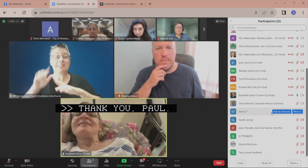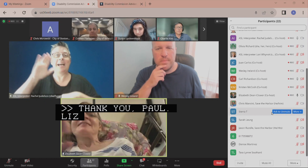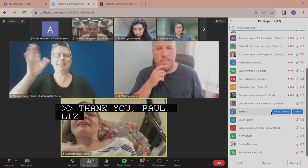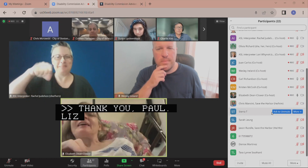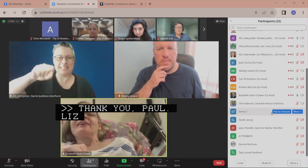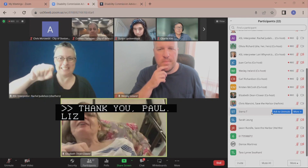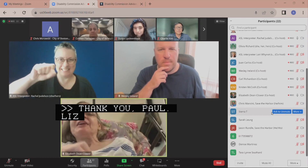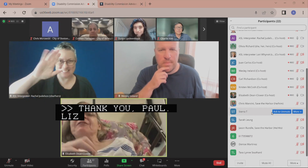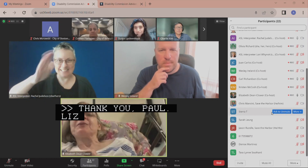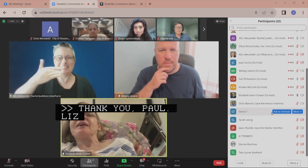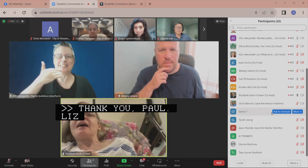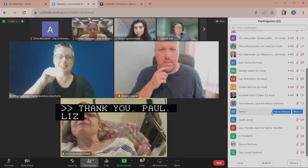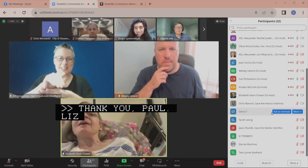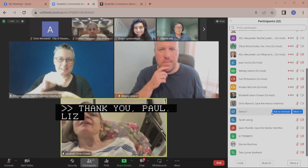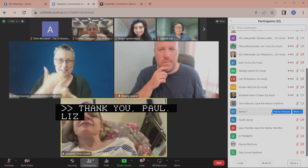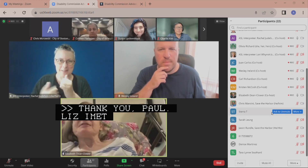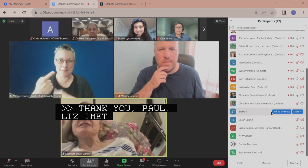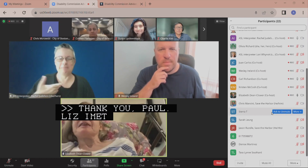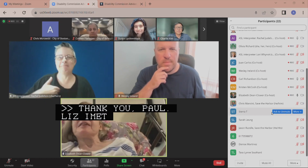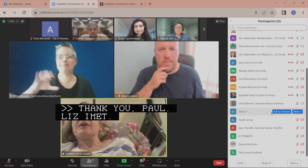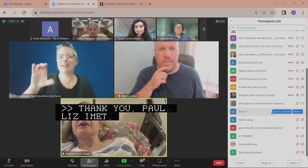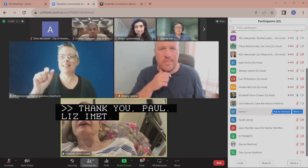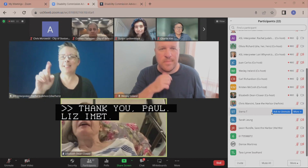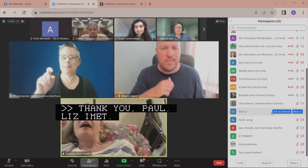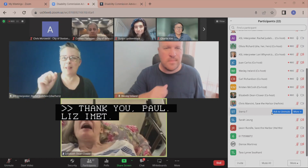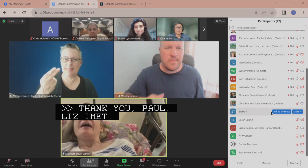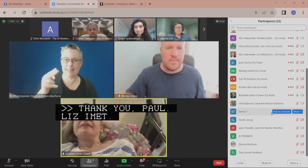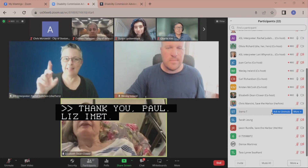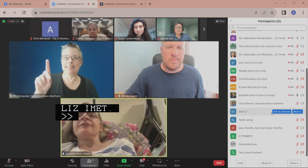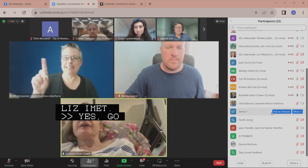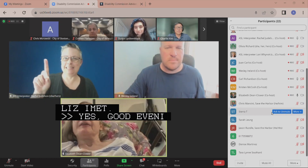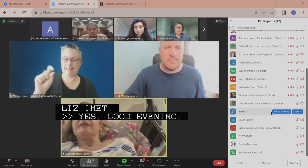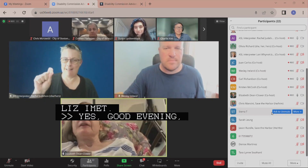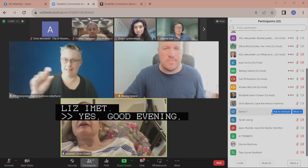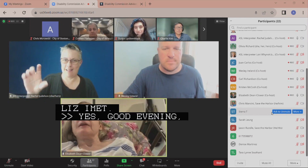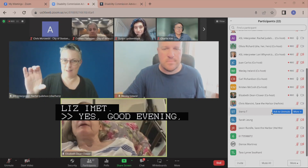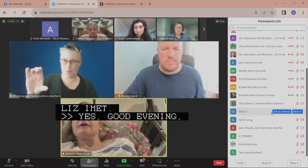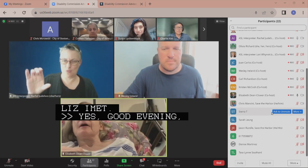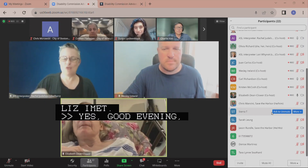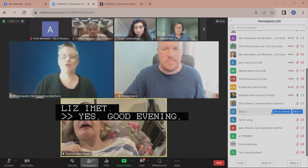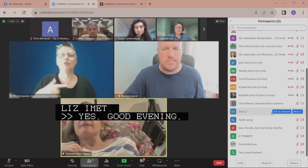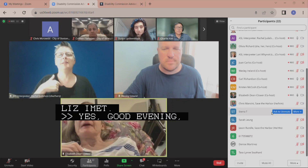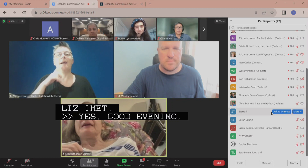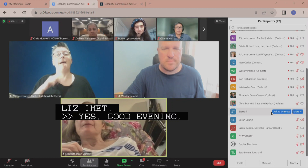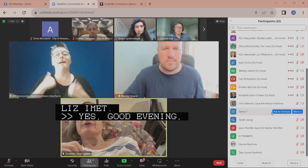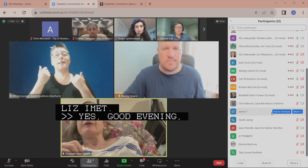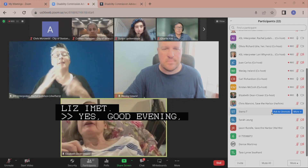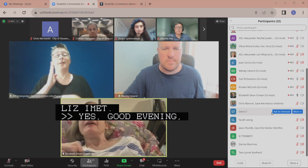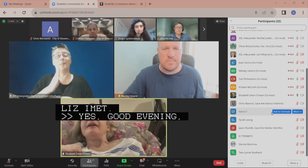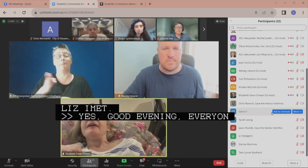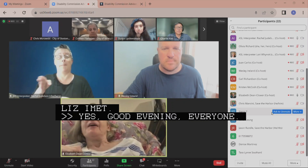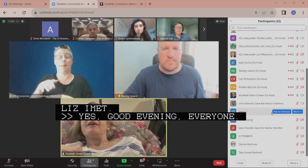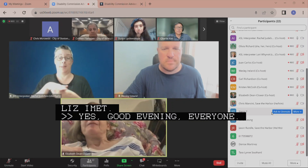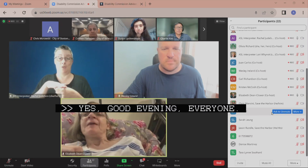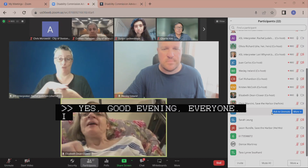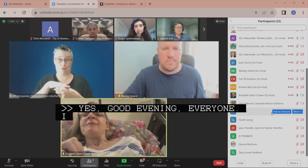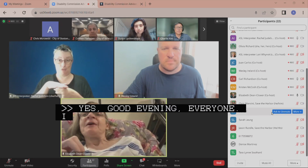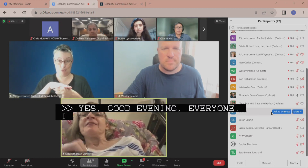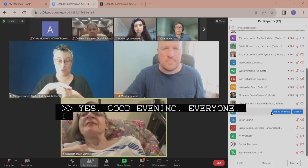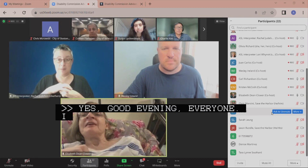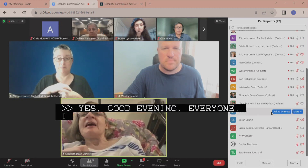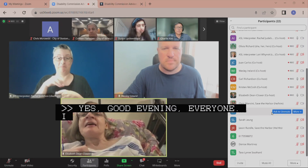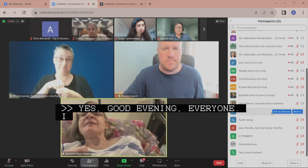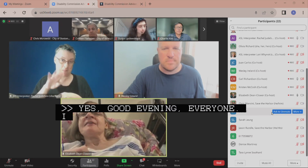Yes. Good evening, everyone. I'm Elizabeth Dean Clower. I live in the Back Bay neighborhood